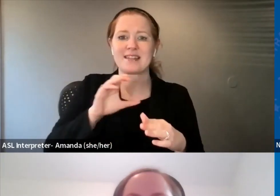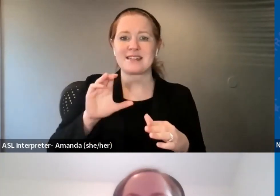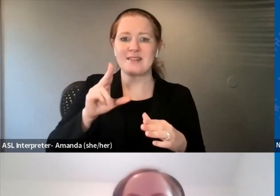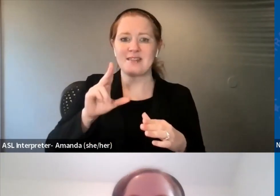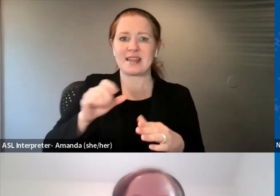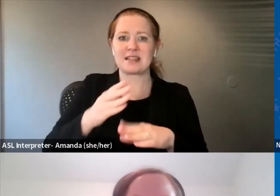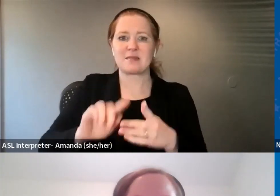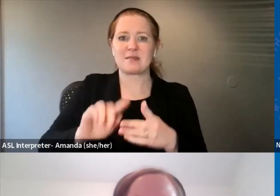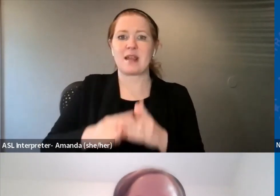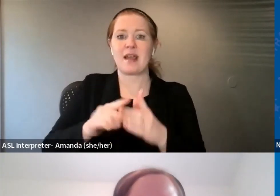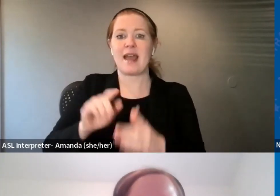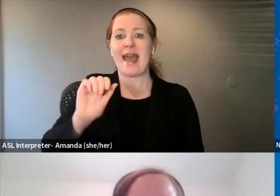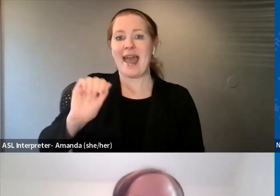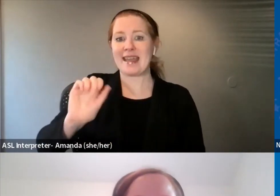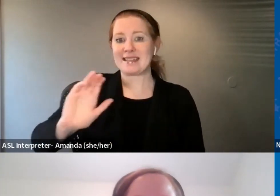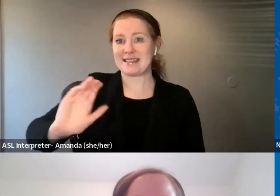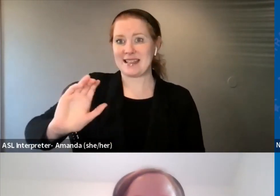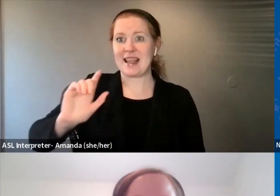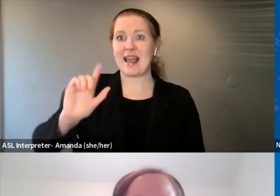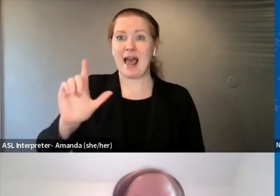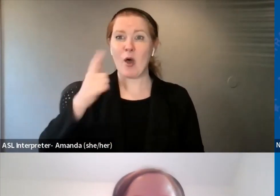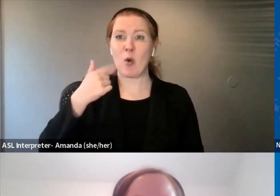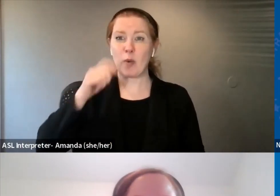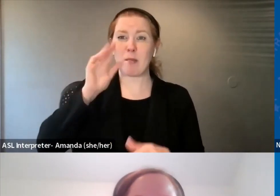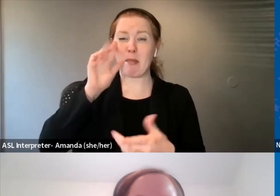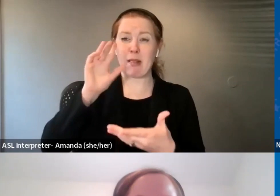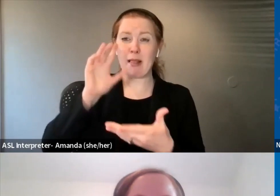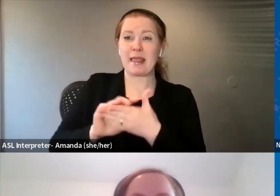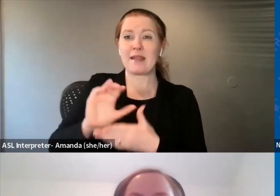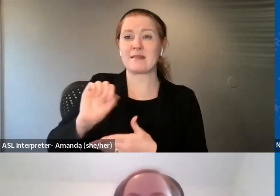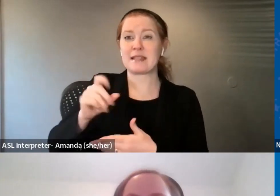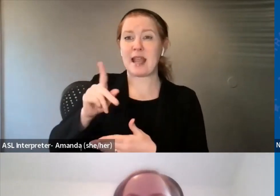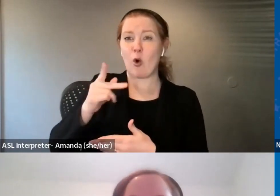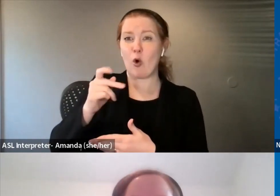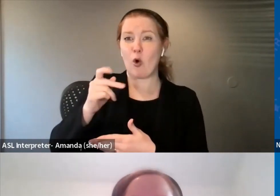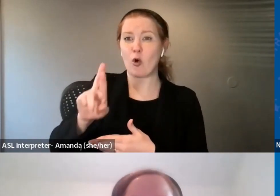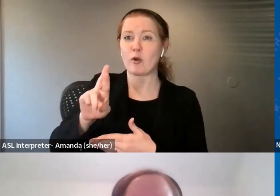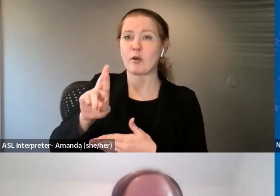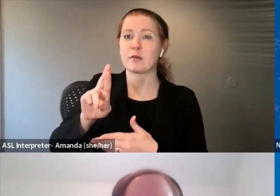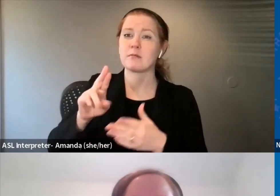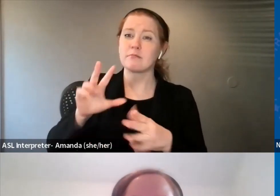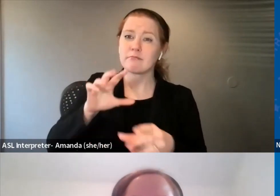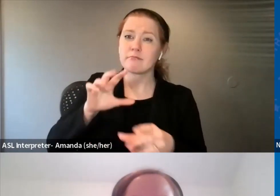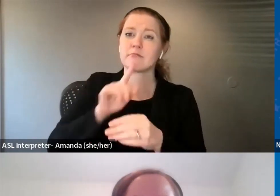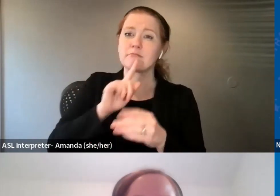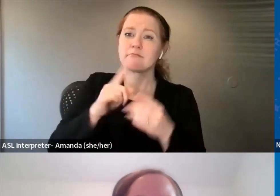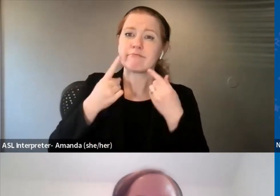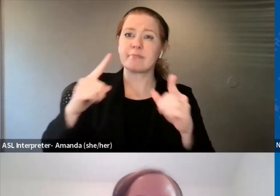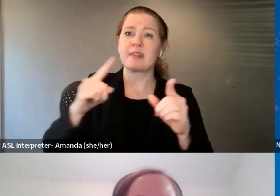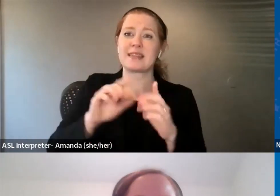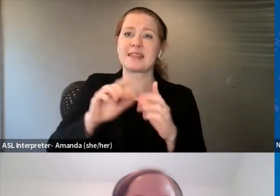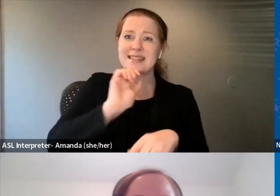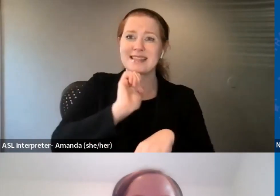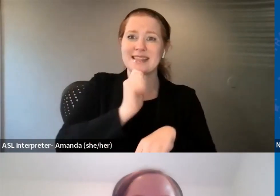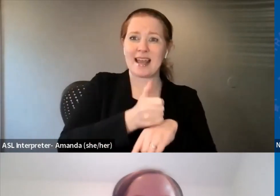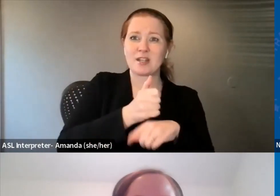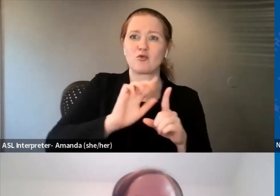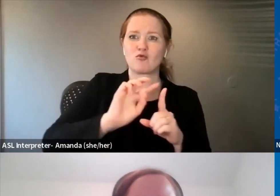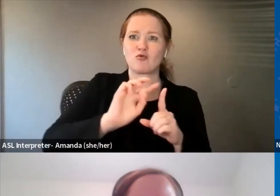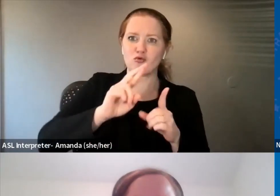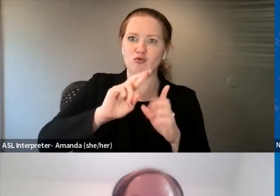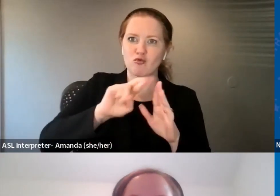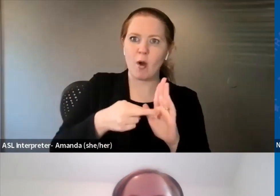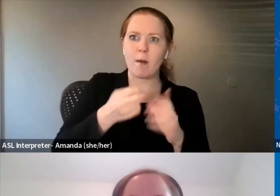At ACL, we believe stakeholder engagement is critical to effective implementation of the settings rule and one of the best ways to ensure the quality